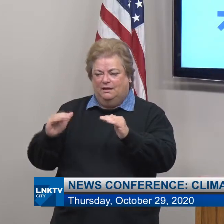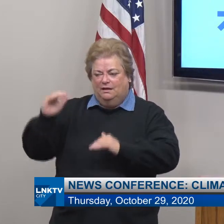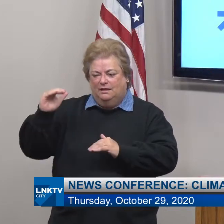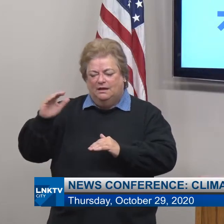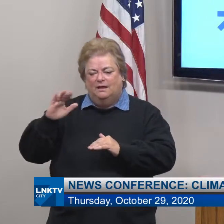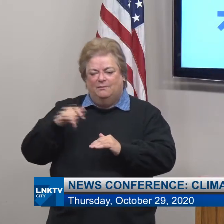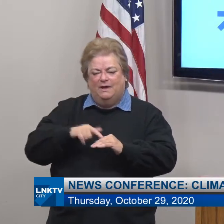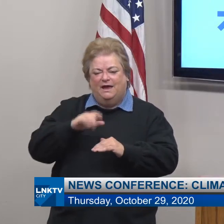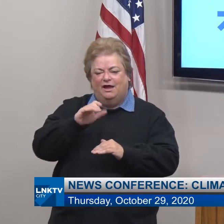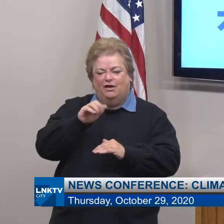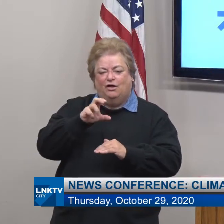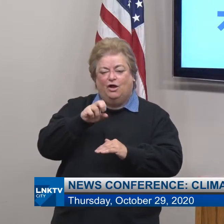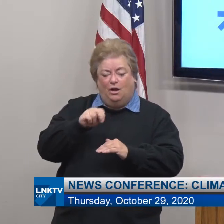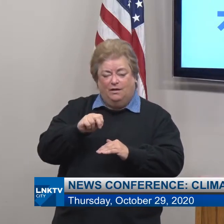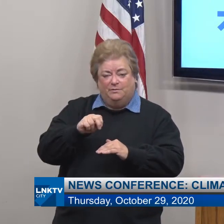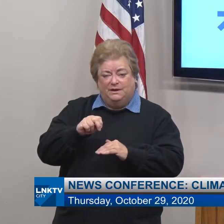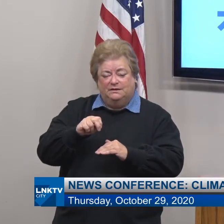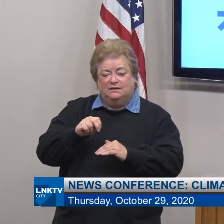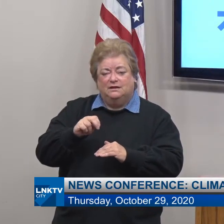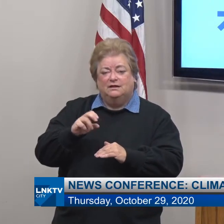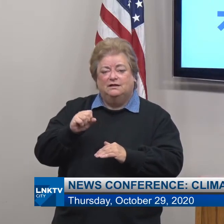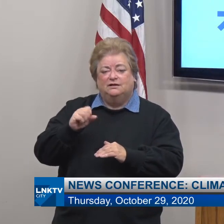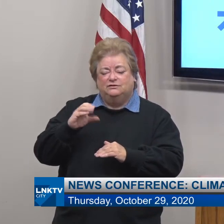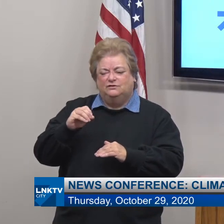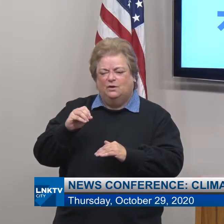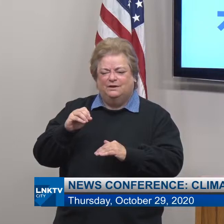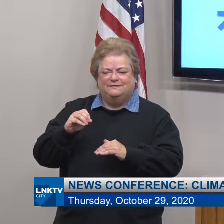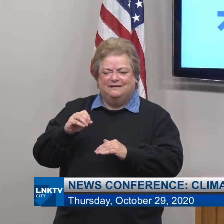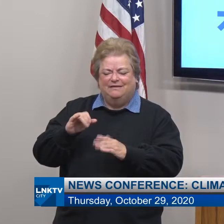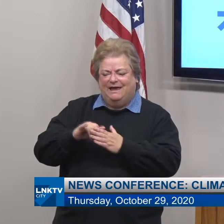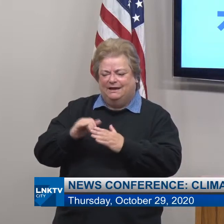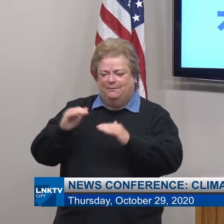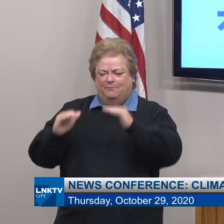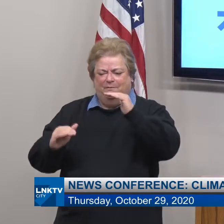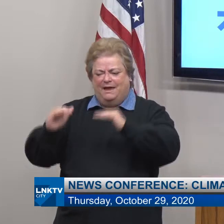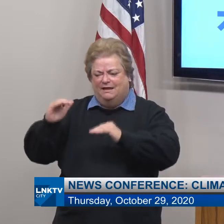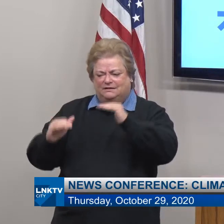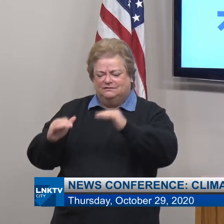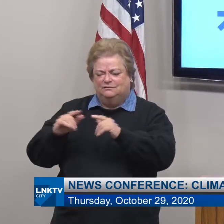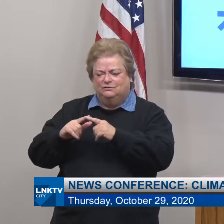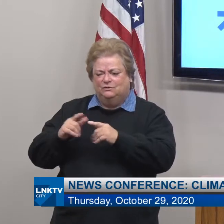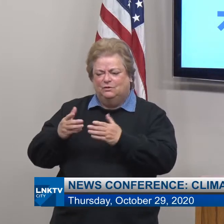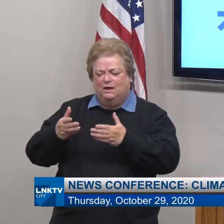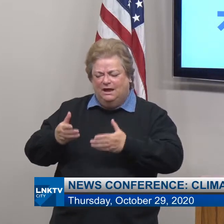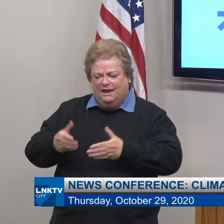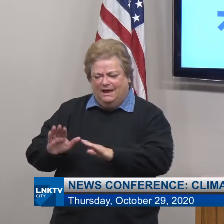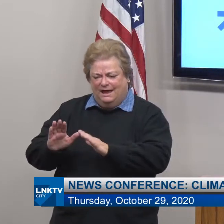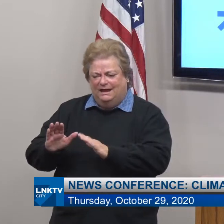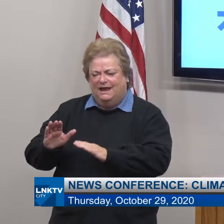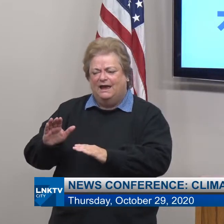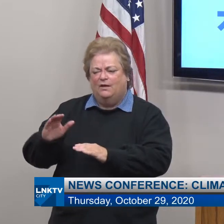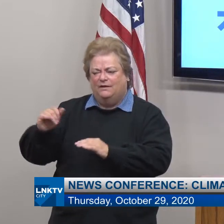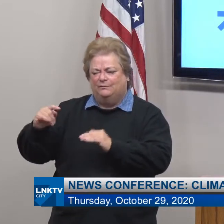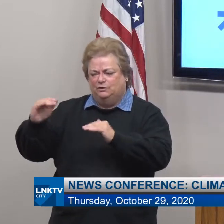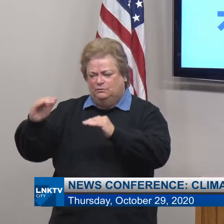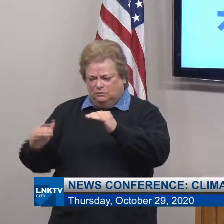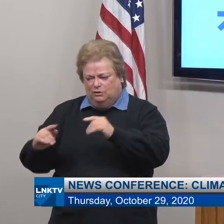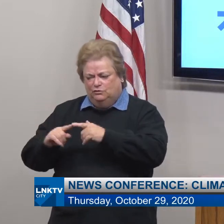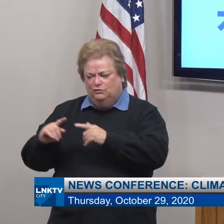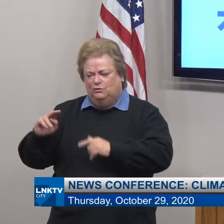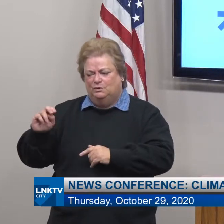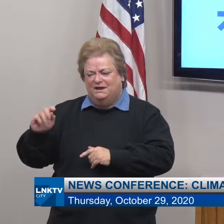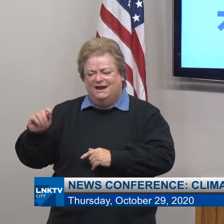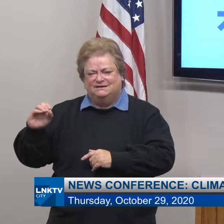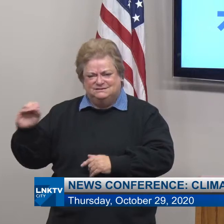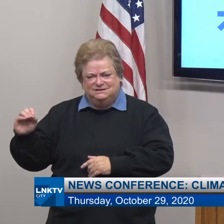that is sequestered. So it's kind of an accounting balance that allows an entity to achieve net zero. But